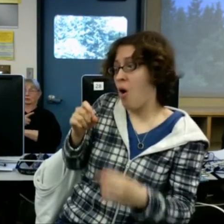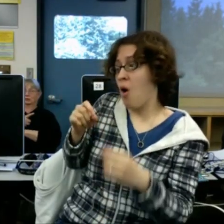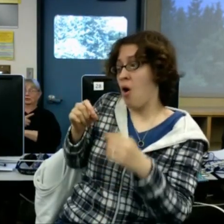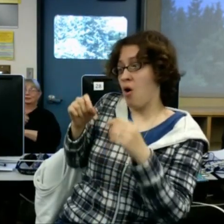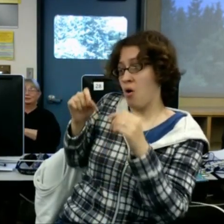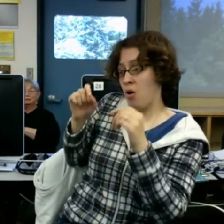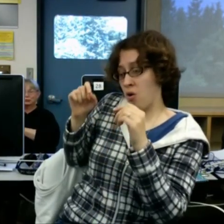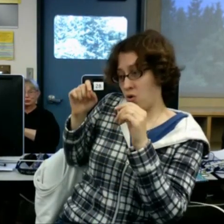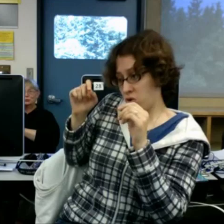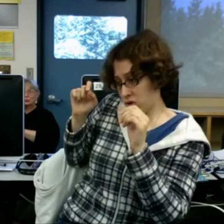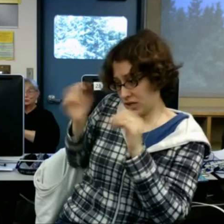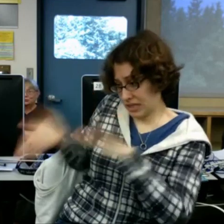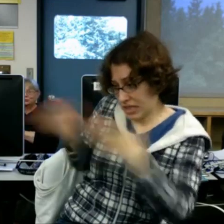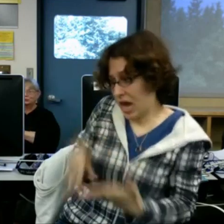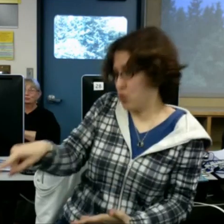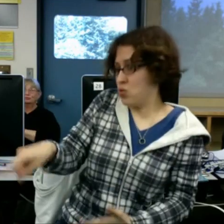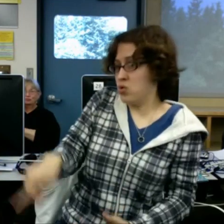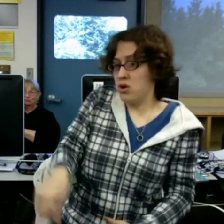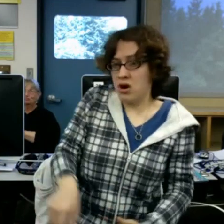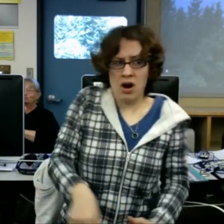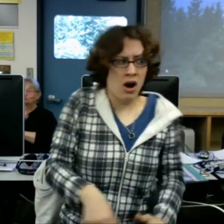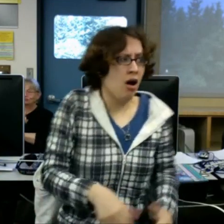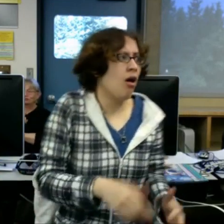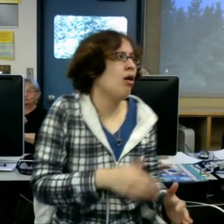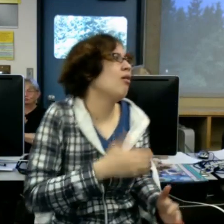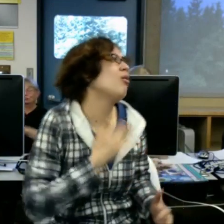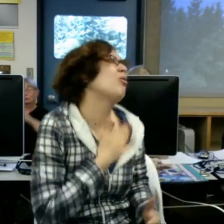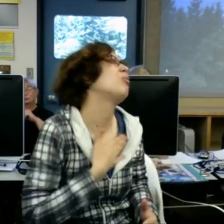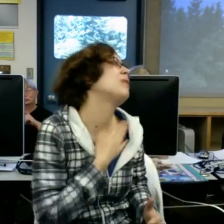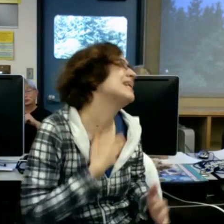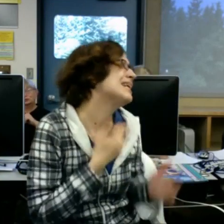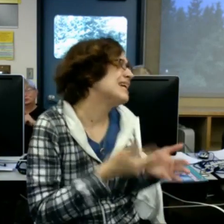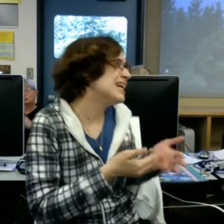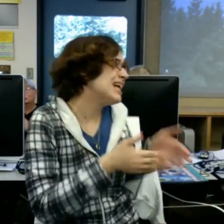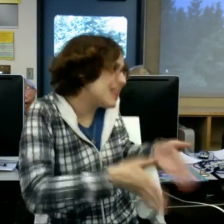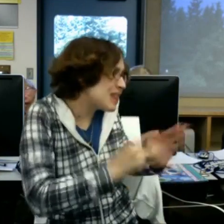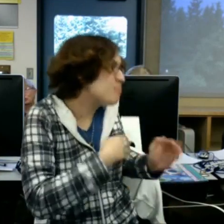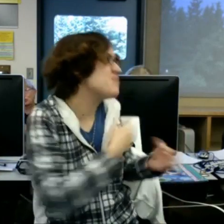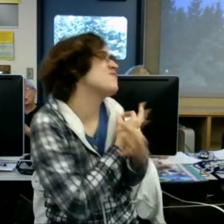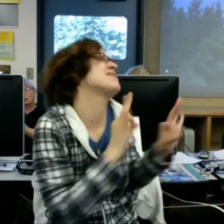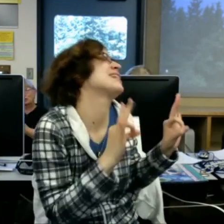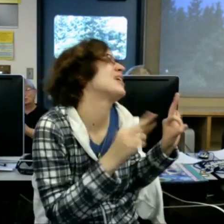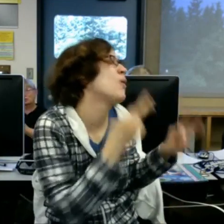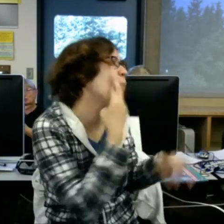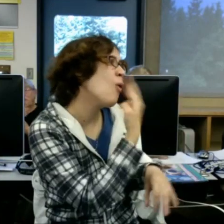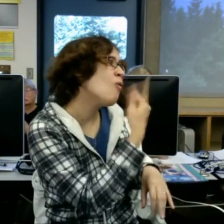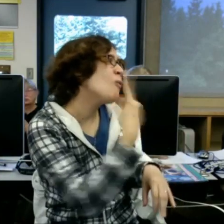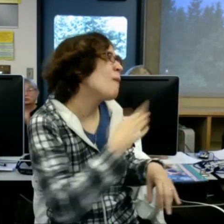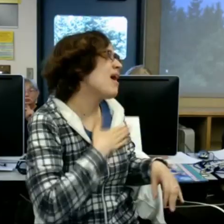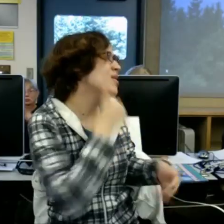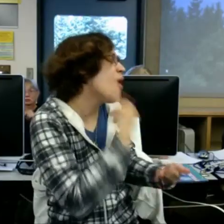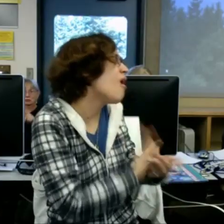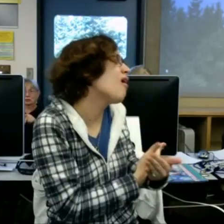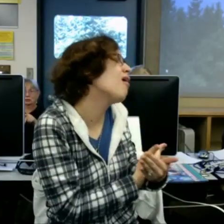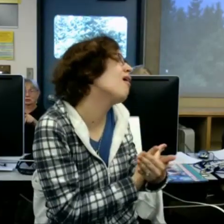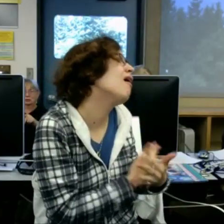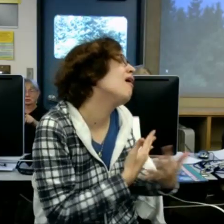you have to die." "Oh, please," said the father, "let me be free. The rose is for my daughter."